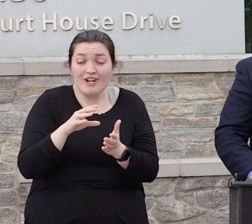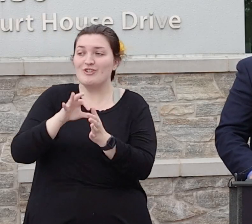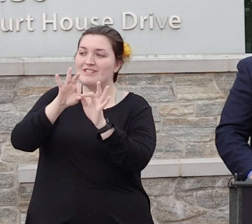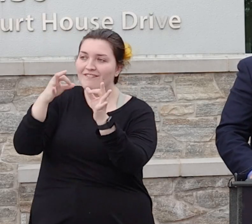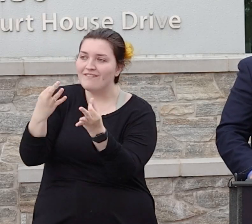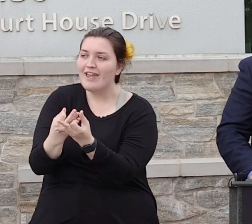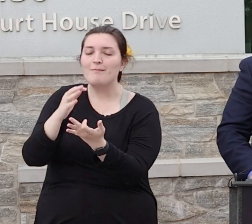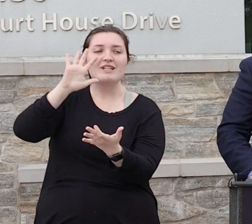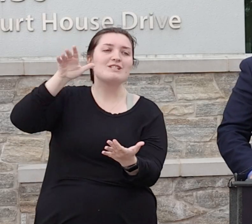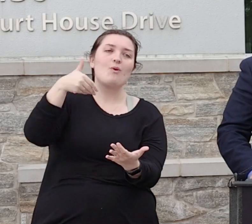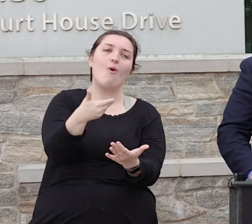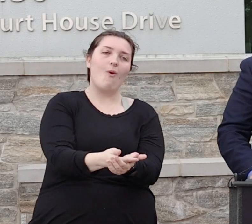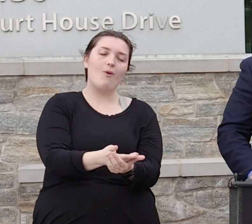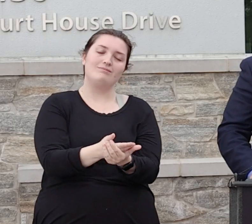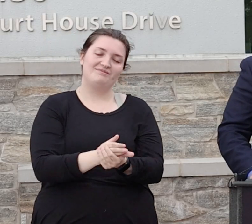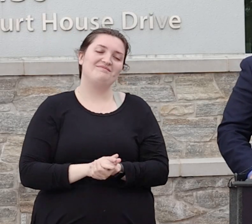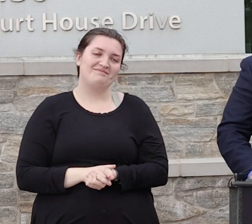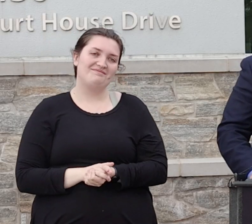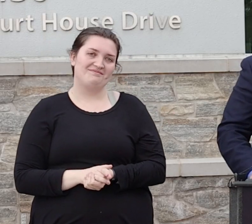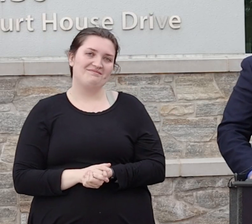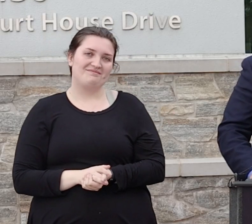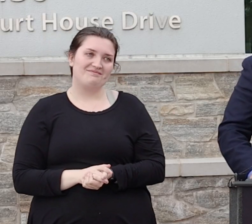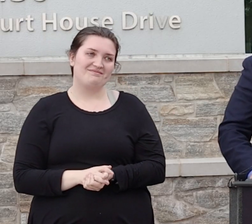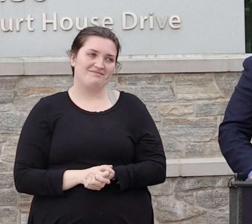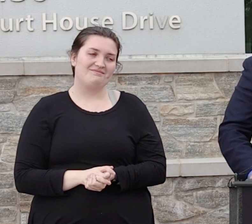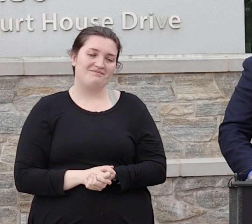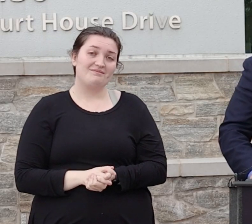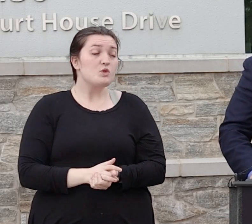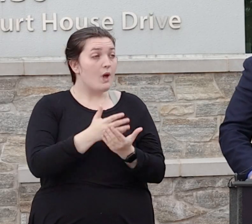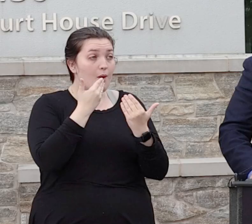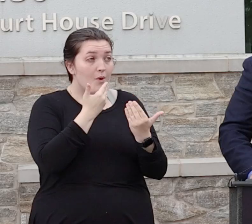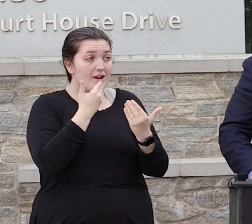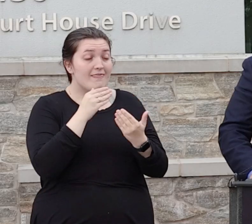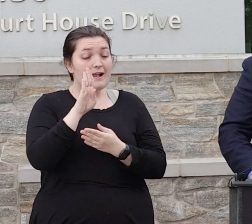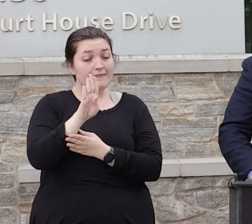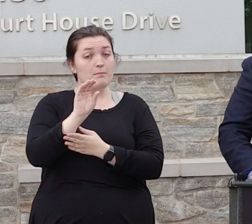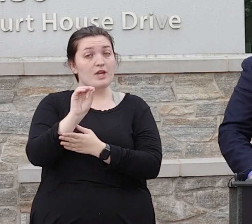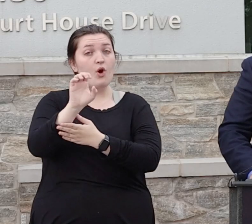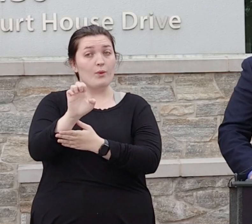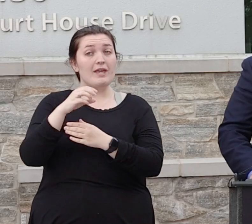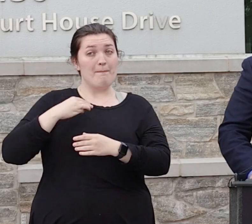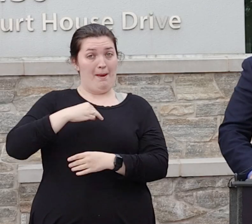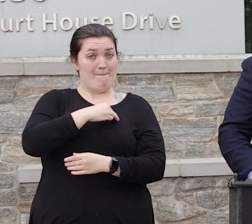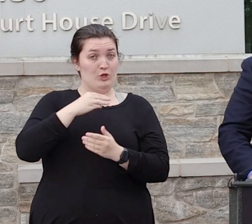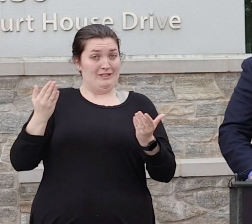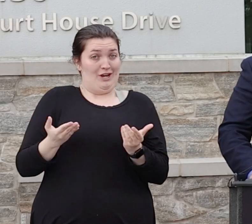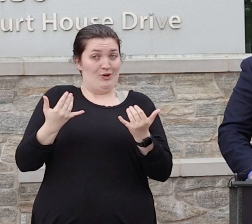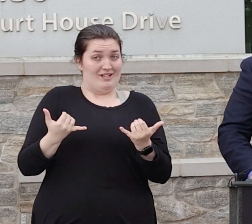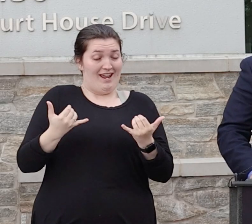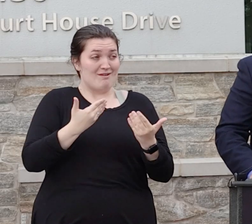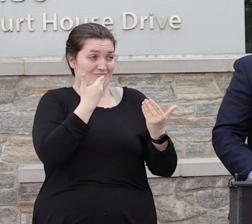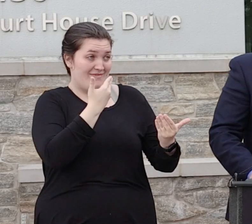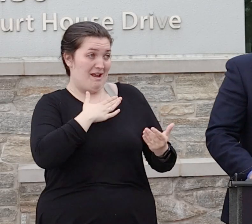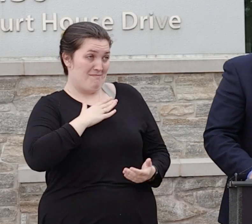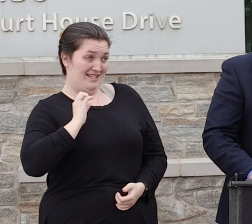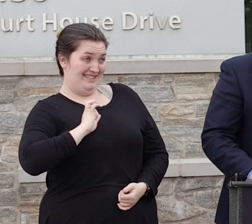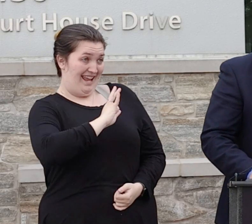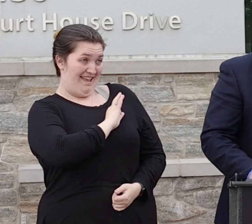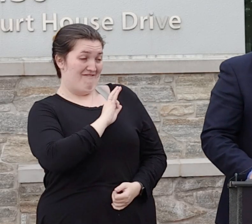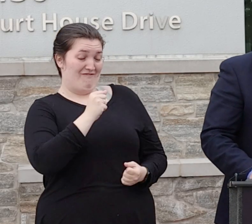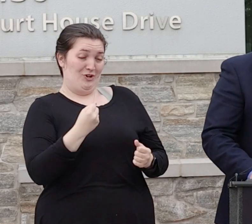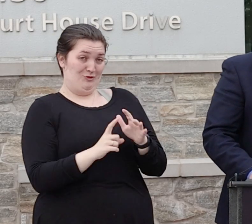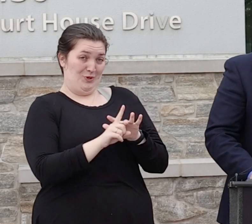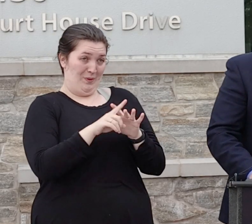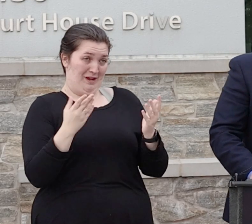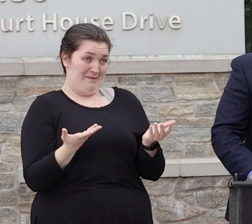the Howard County Public School System. I want to thank the Board of Education members that are present today. I want to thank my staff for being here. I certainly